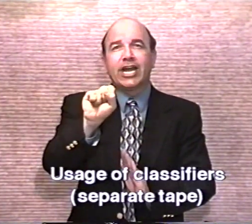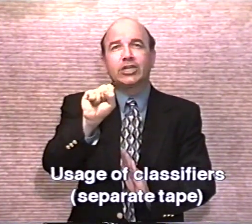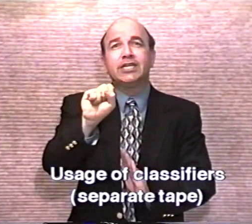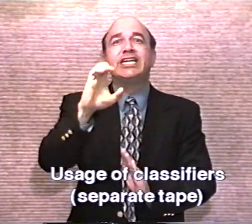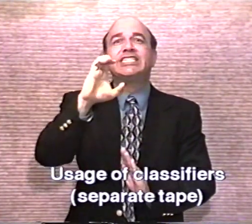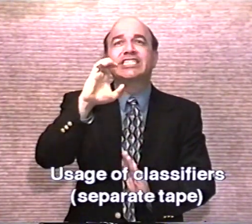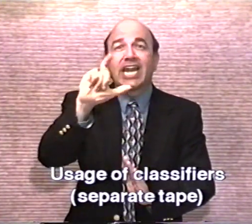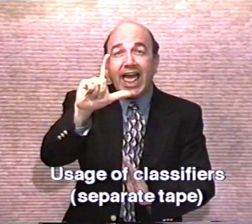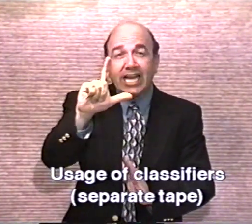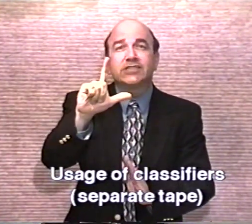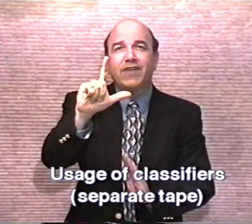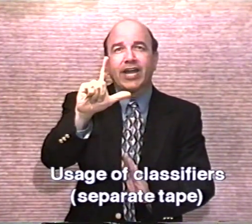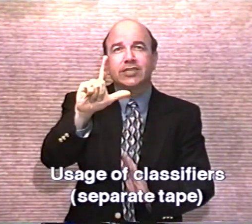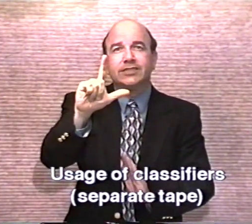classifiers are